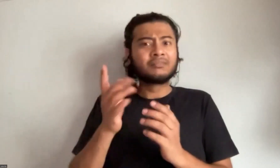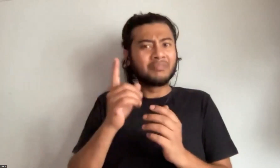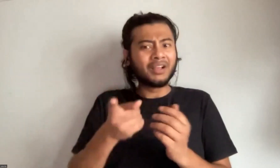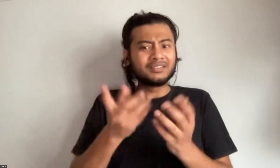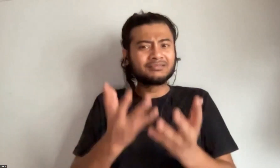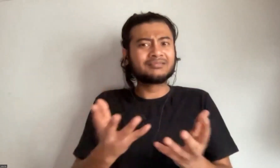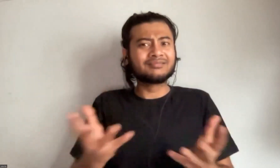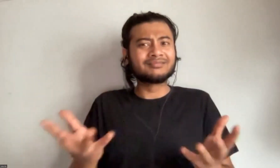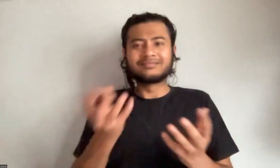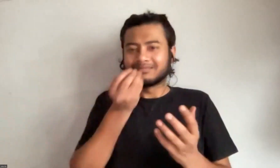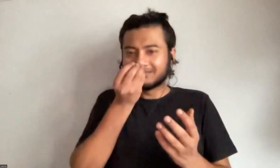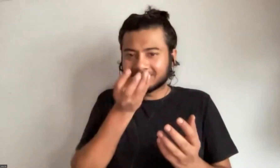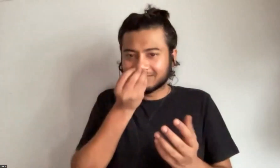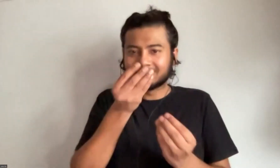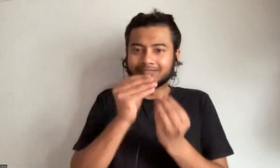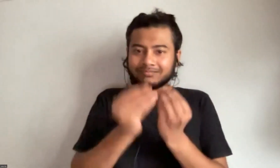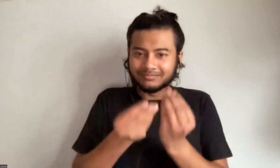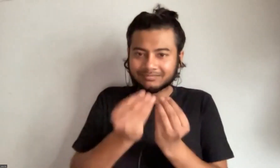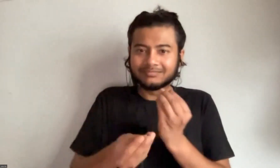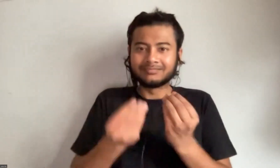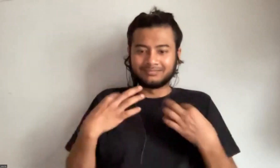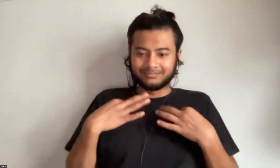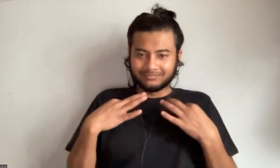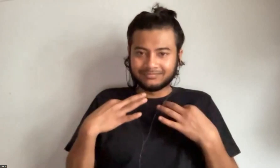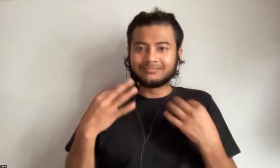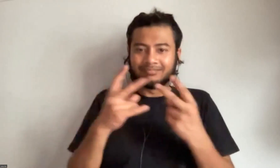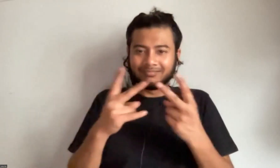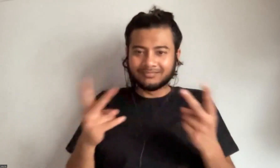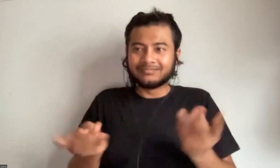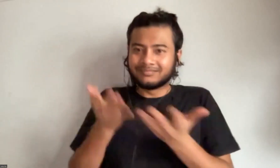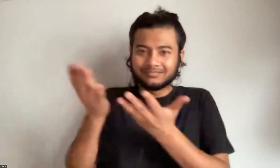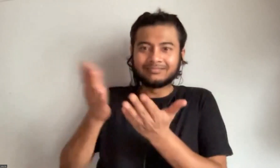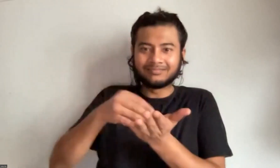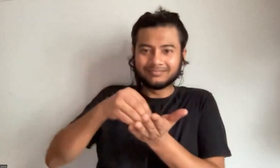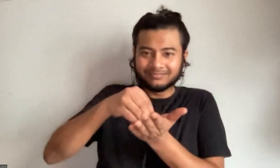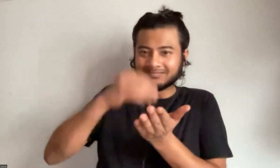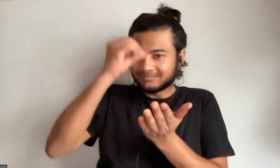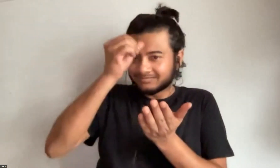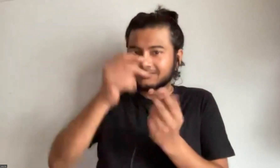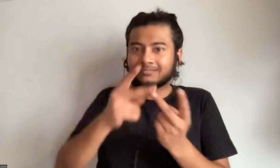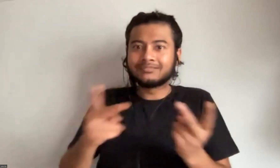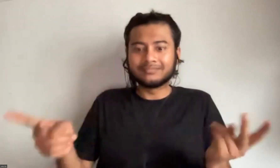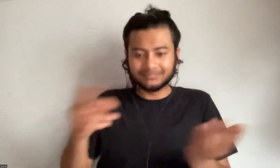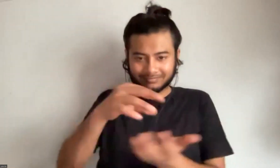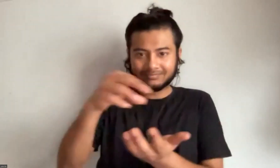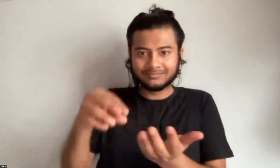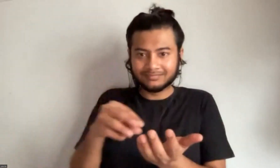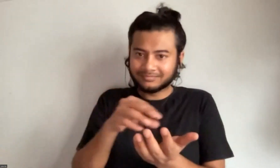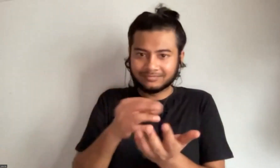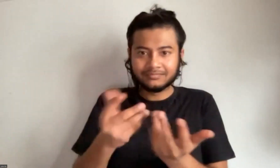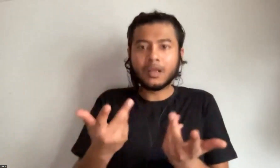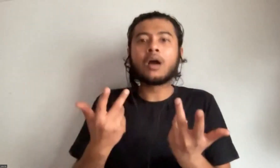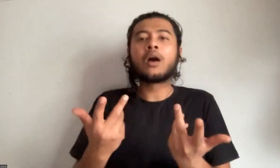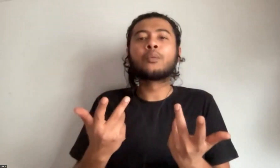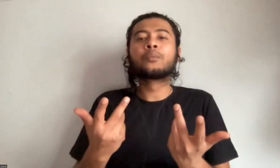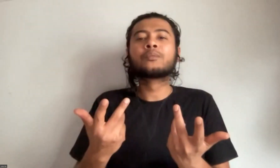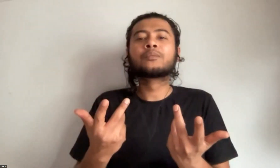normal person living life like you and me, family in a family life, it is not possible to do all that elaborate temple